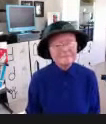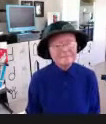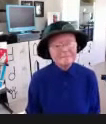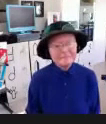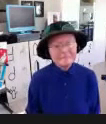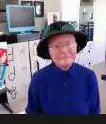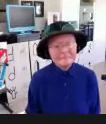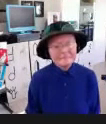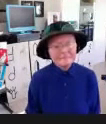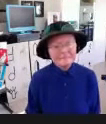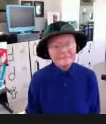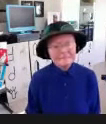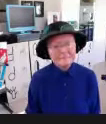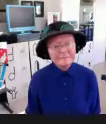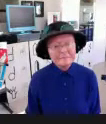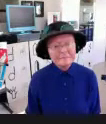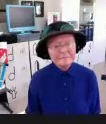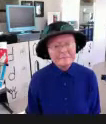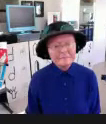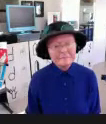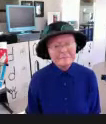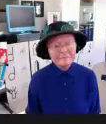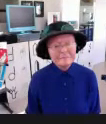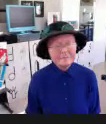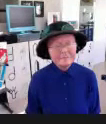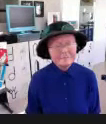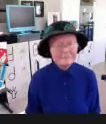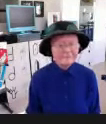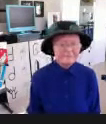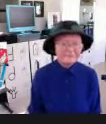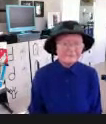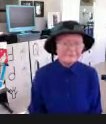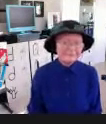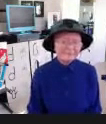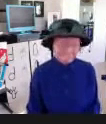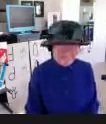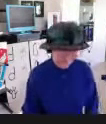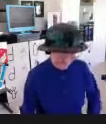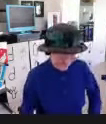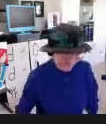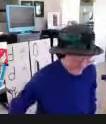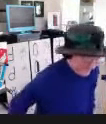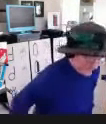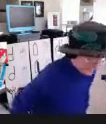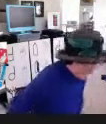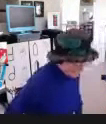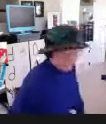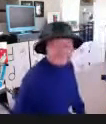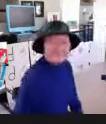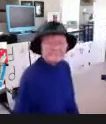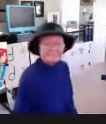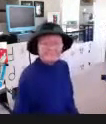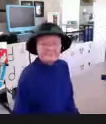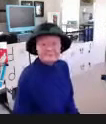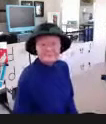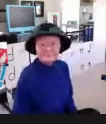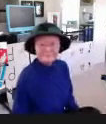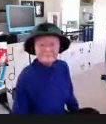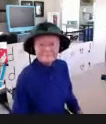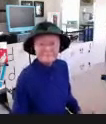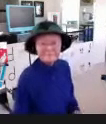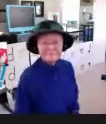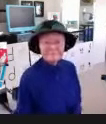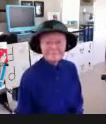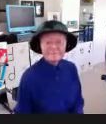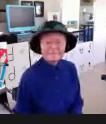Once those are done, then we go into the rest of the animal prompts. These prompts were collected primarily from